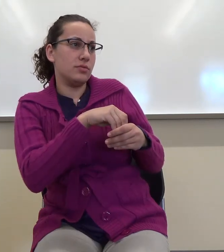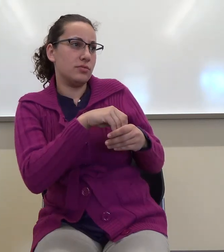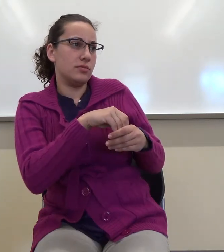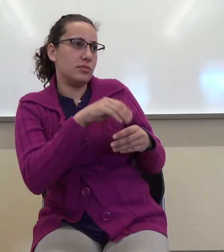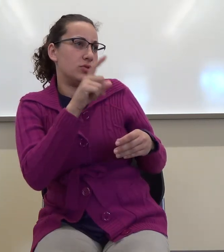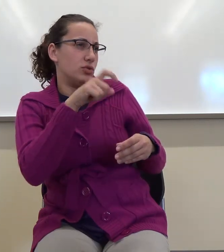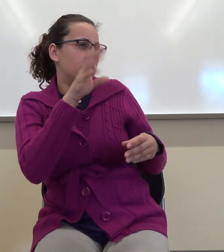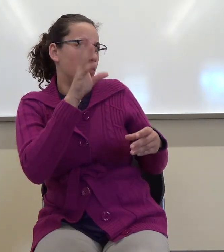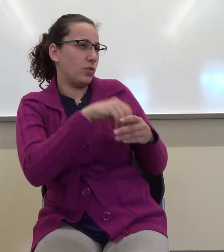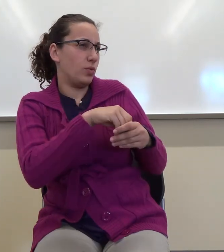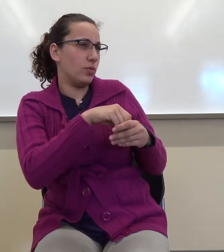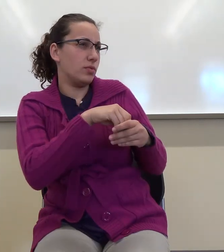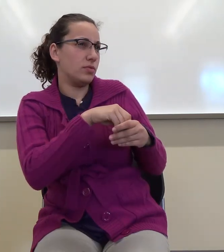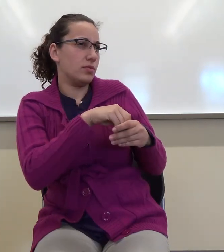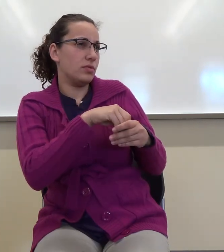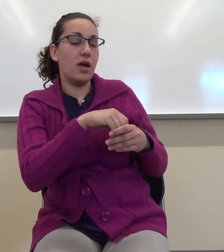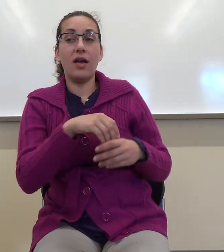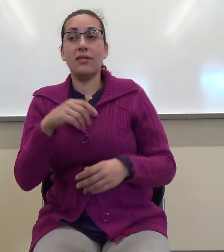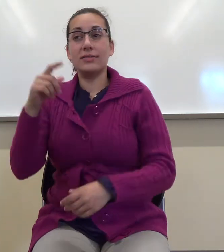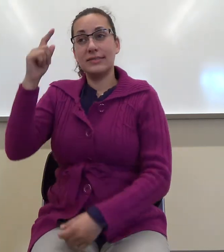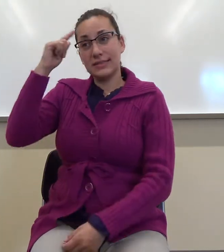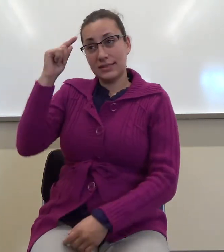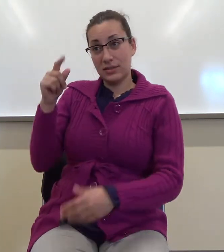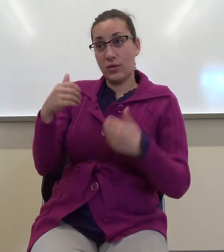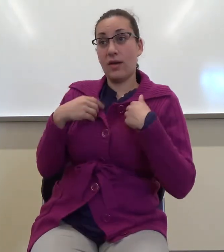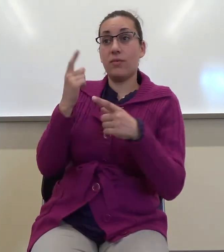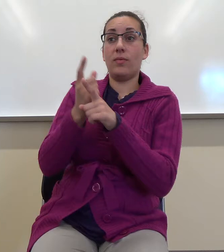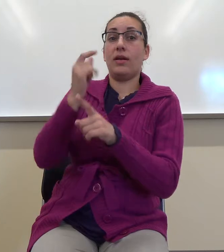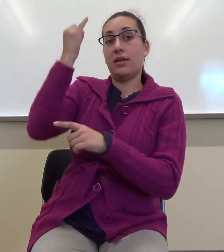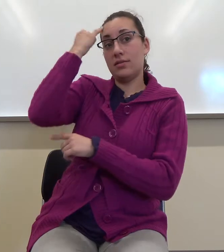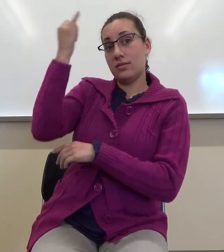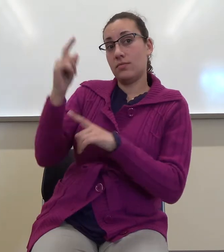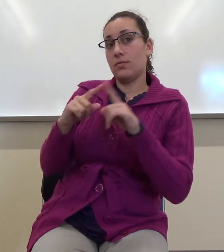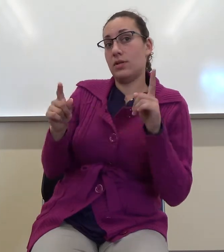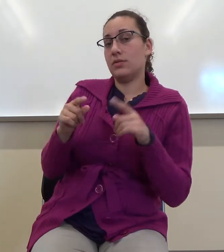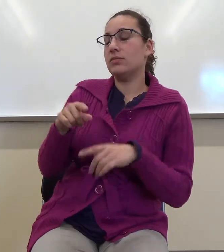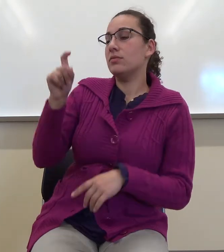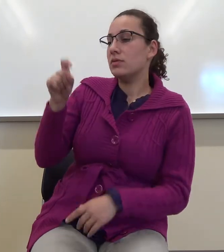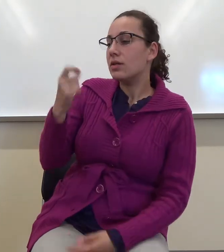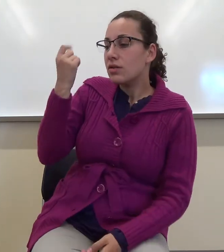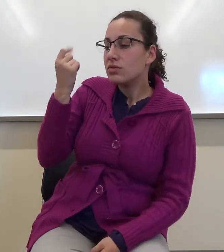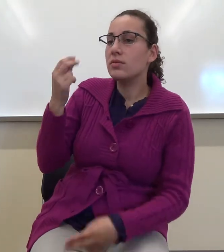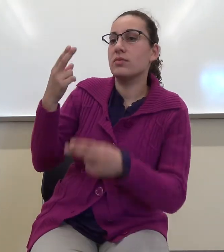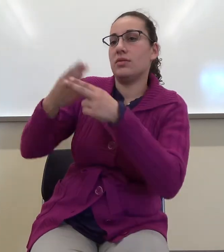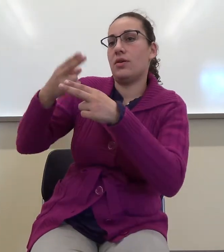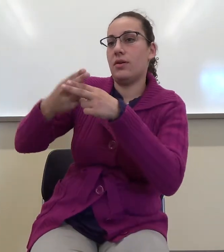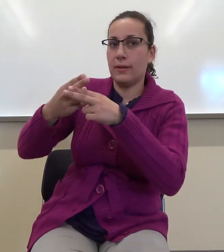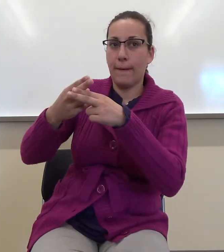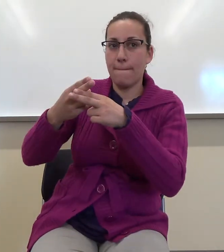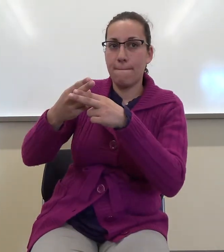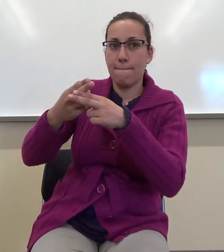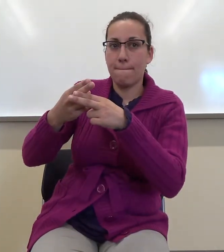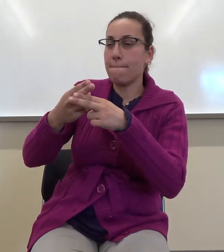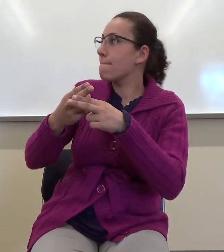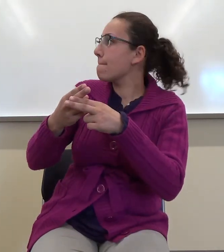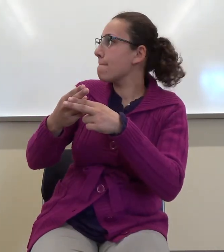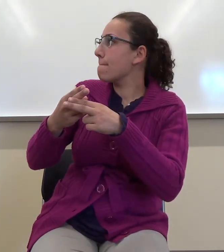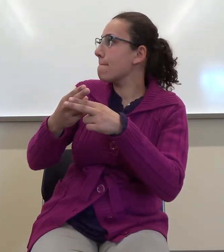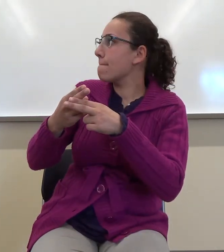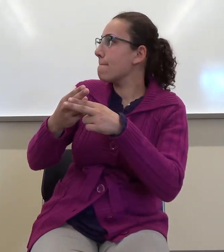I think you have the right idea, but I want to make sure you understand what it's called. Look at these sentences. First